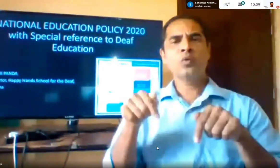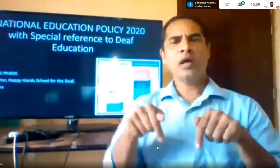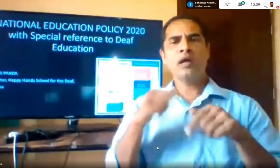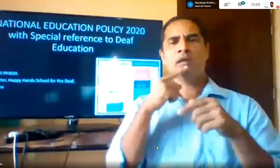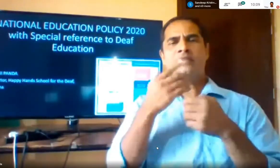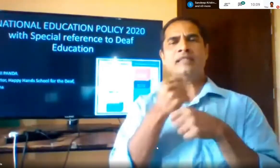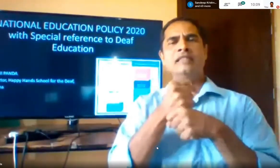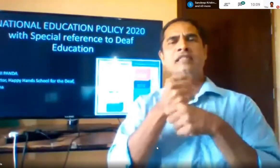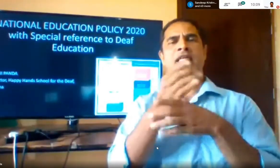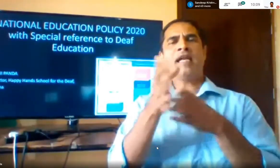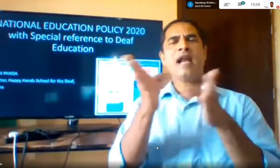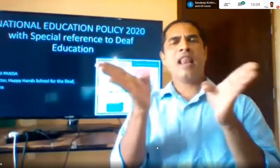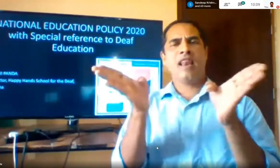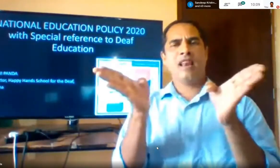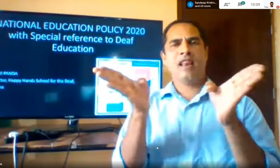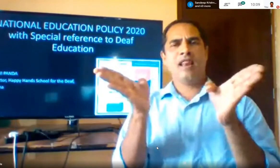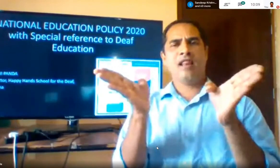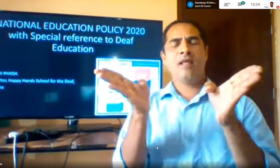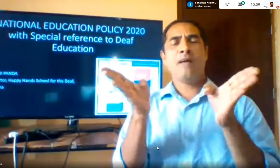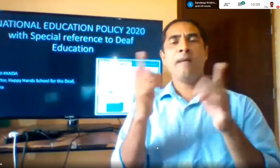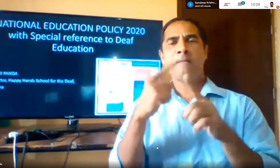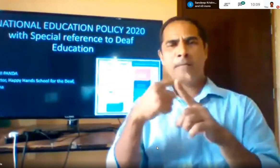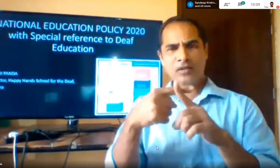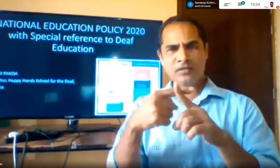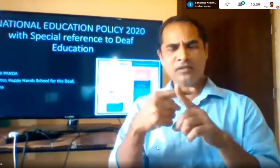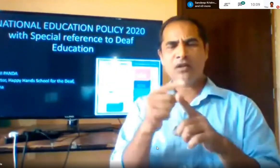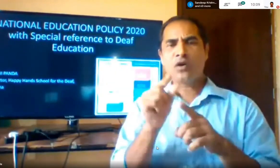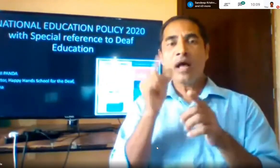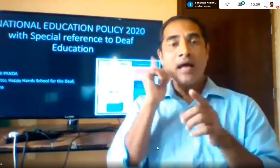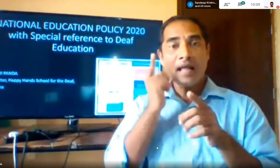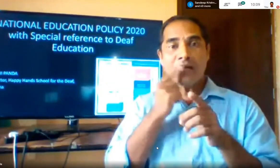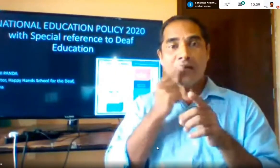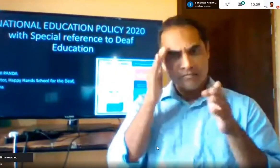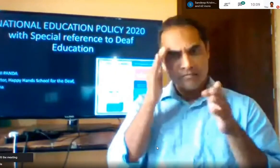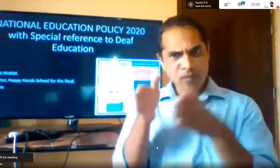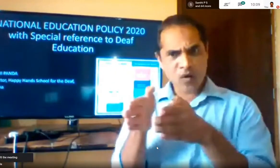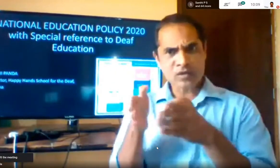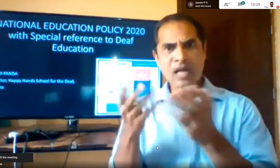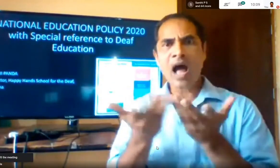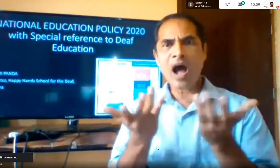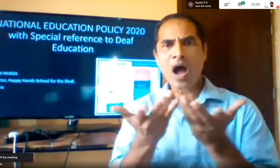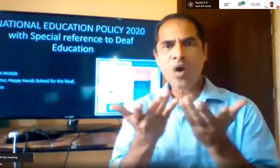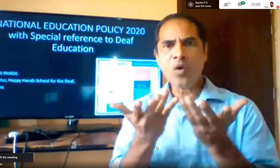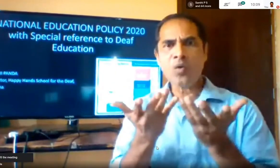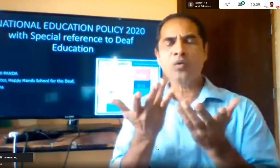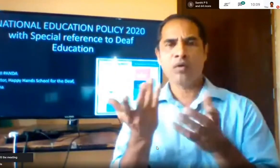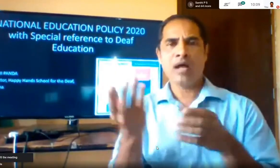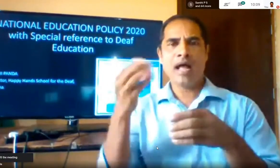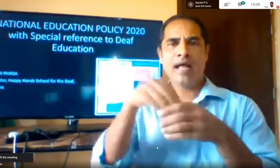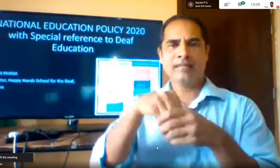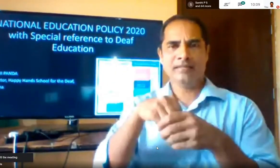my presentation is general, plus we are focusing on the deaf education